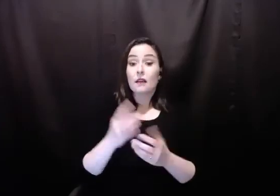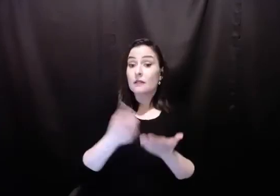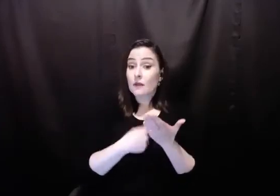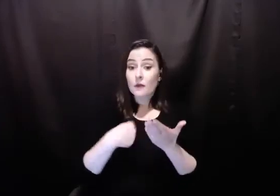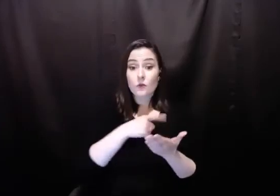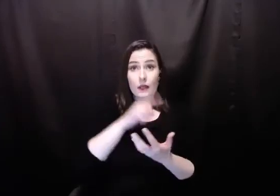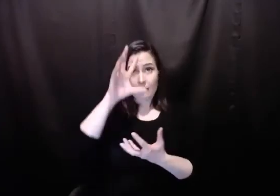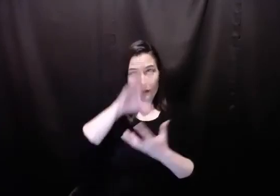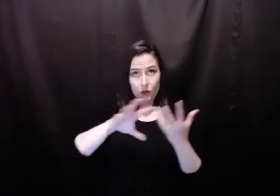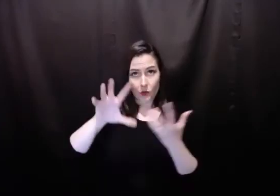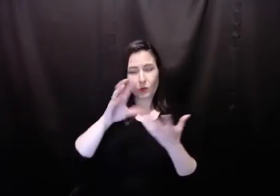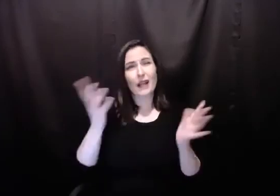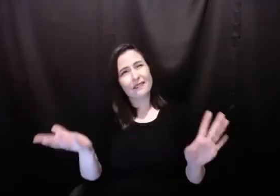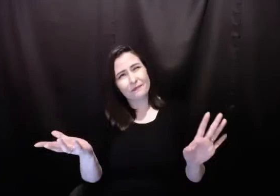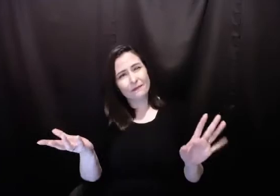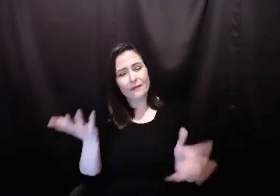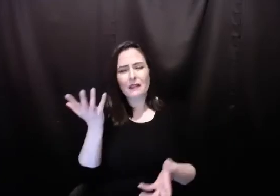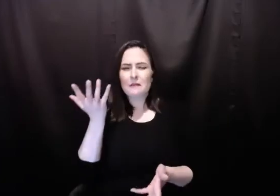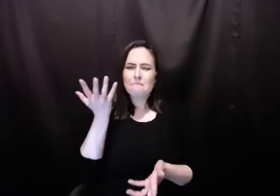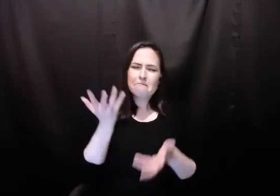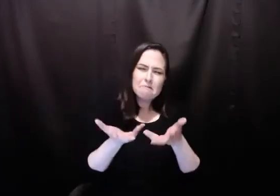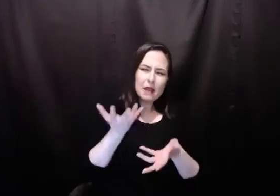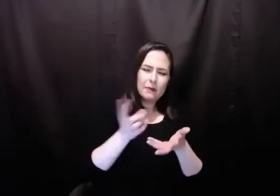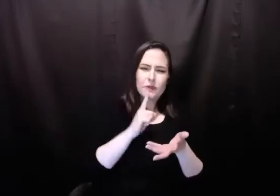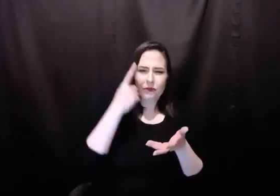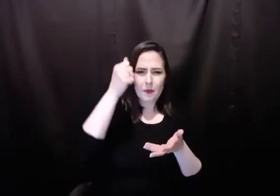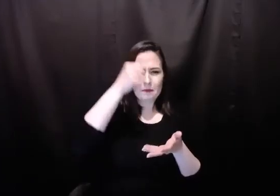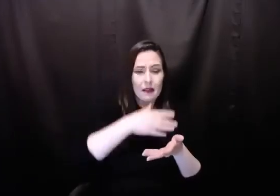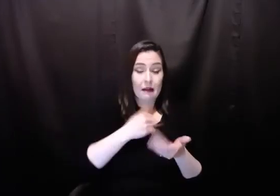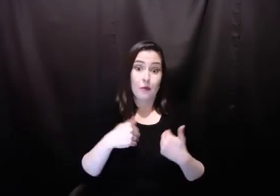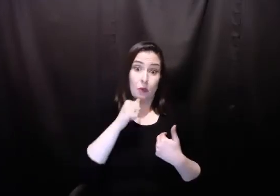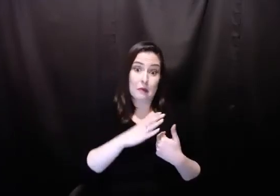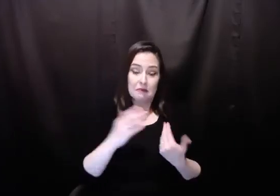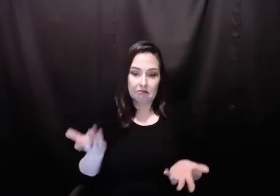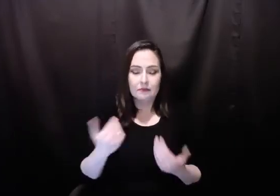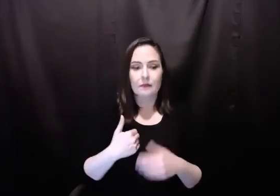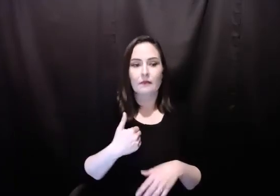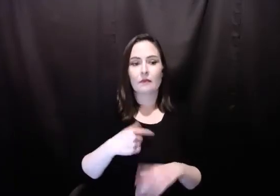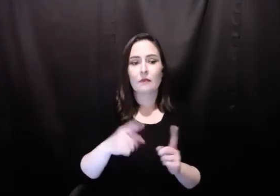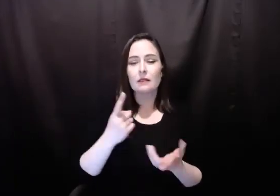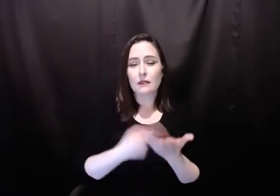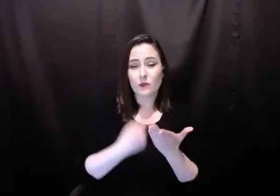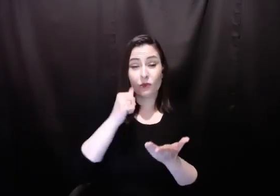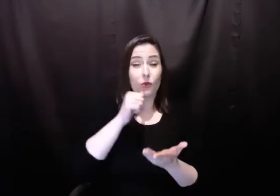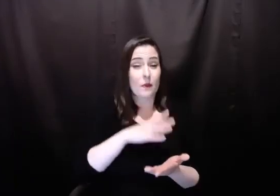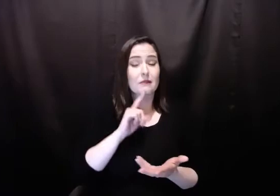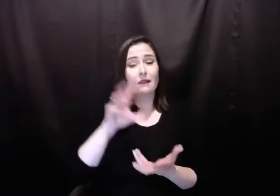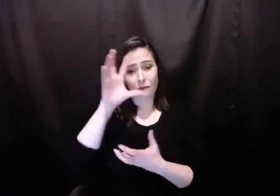very confusing because so often we have been told that self-care is selfishness.